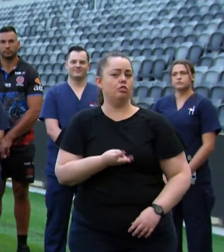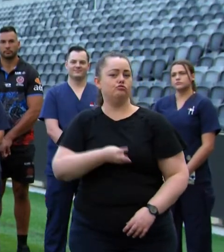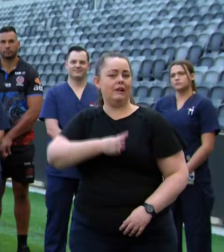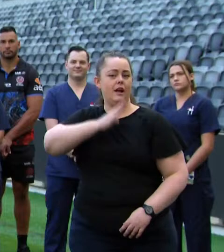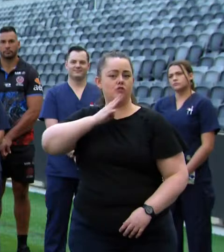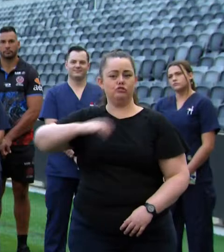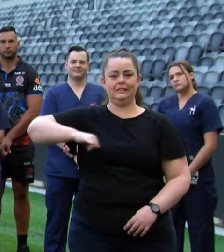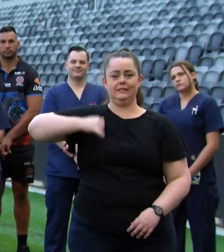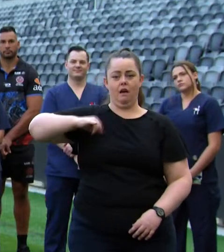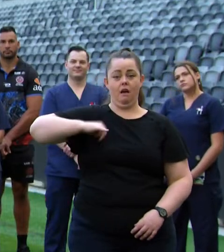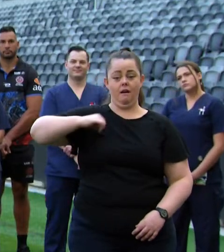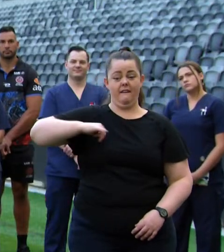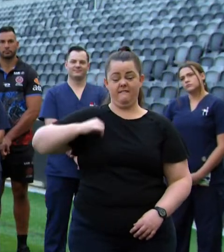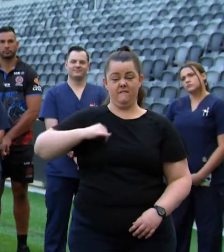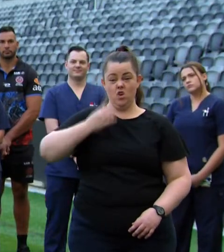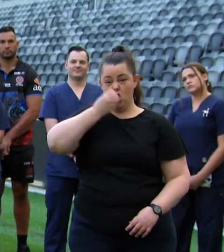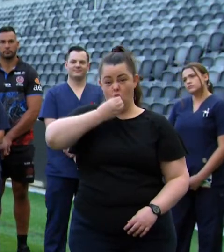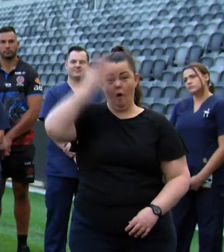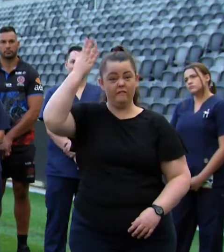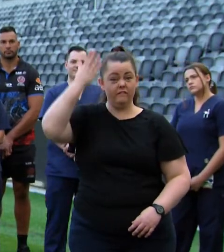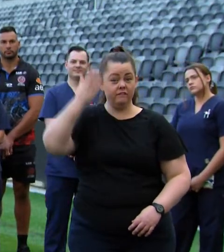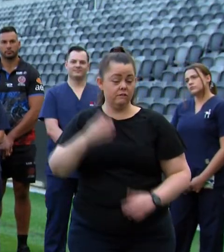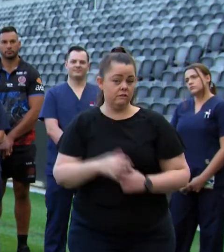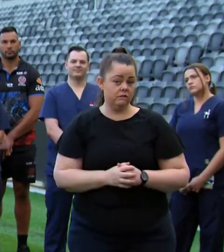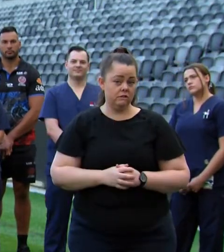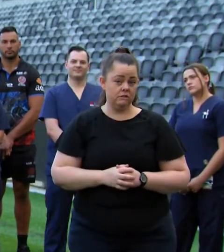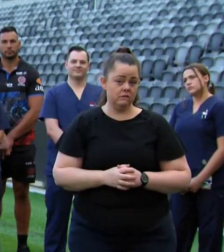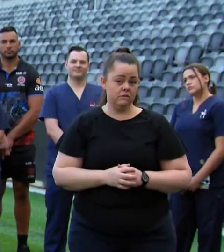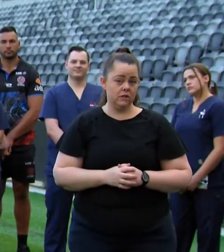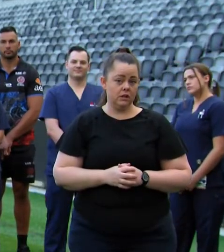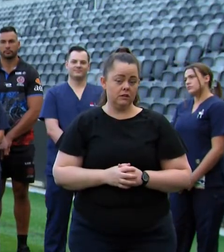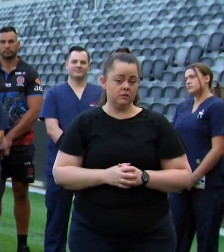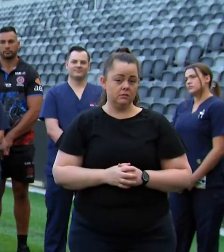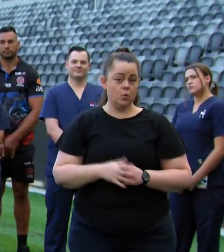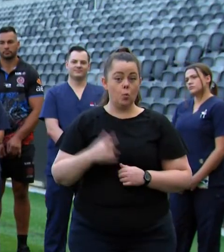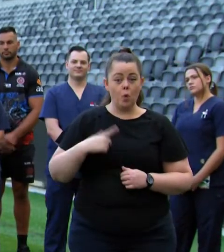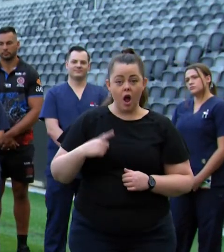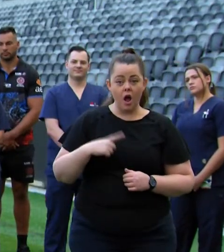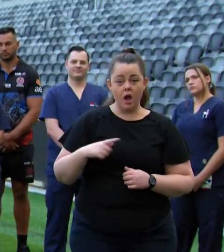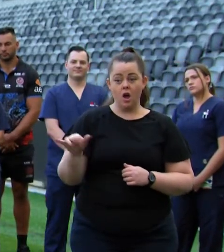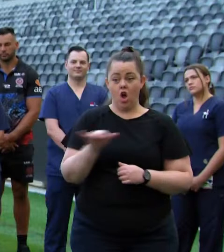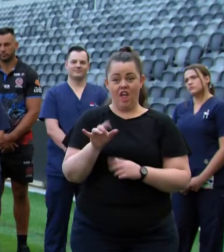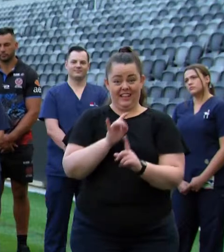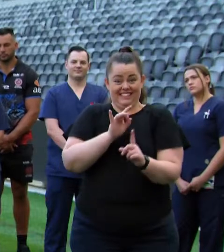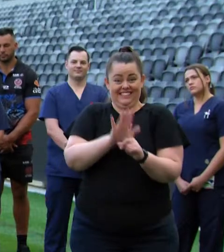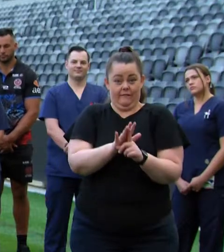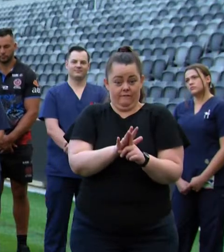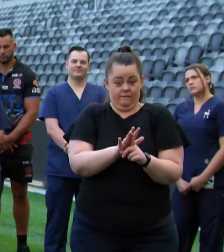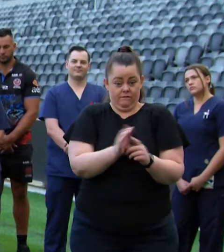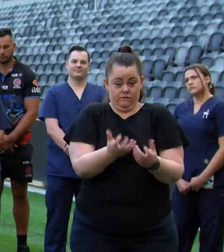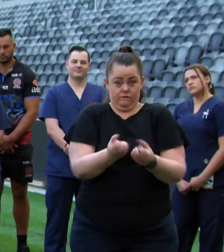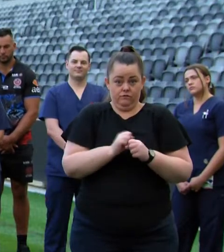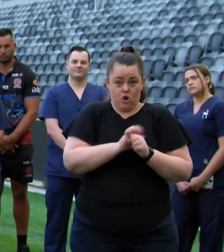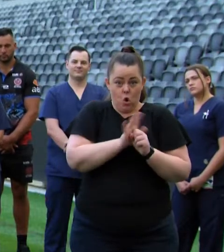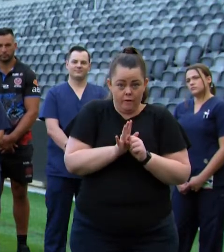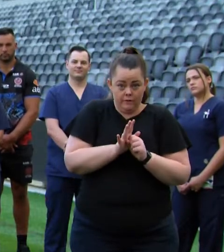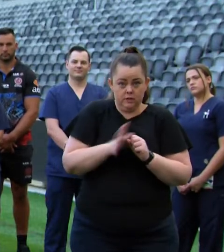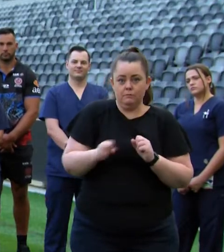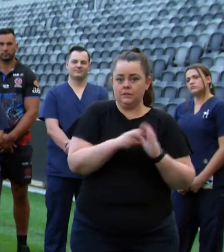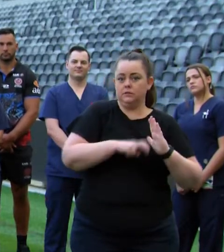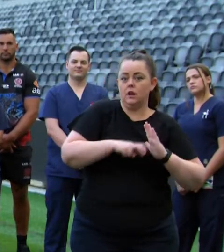6,300 staff furloughed. They were either having COVID, that is suffering from COVID,